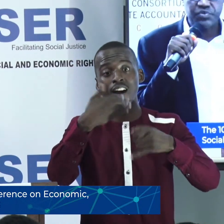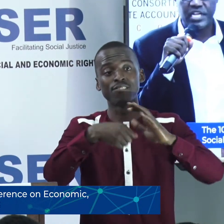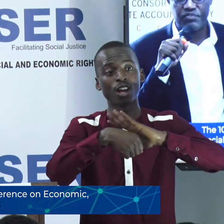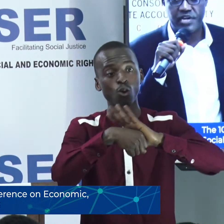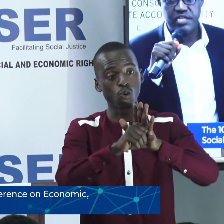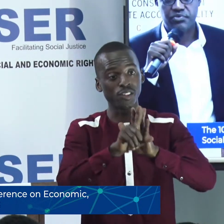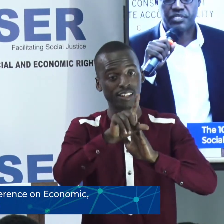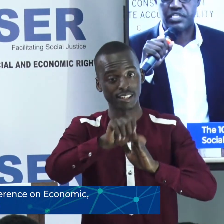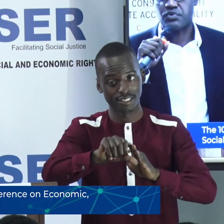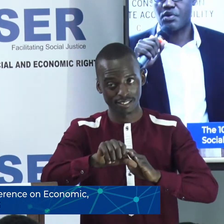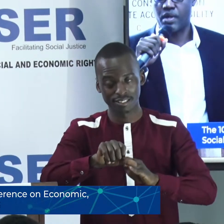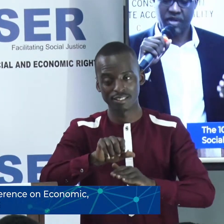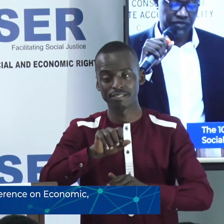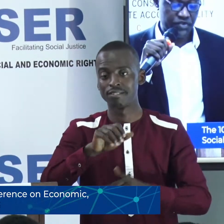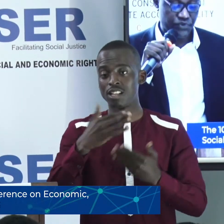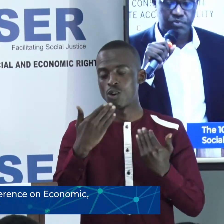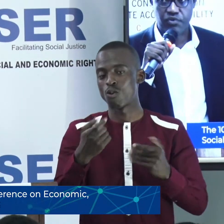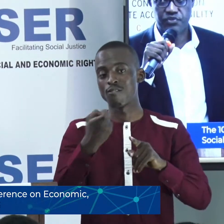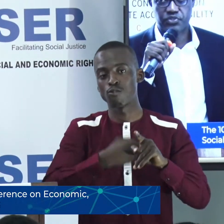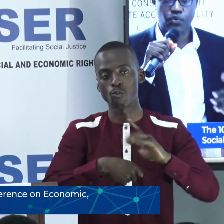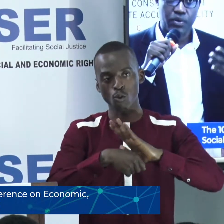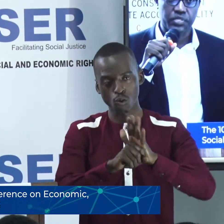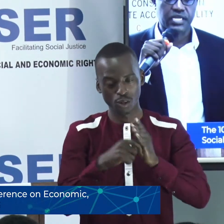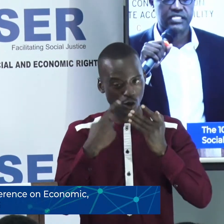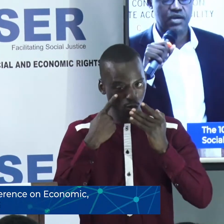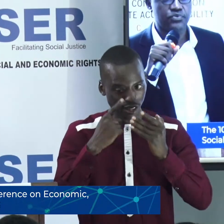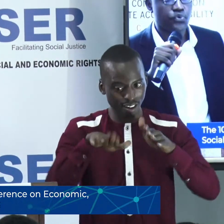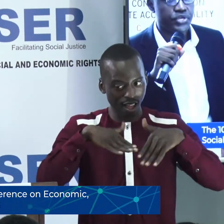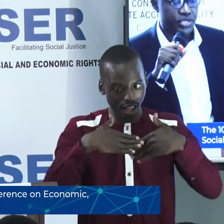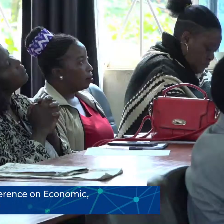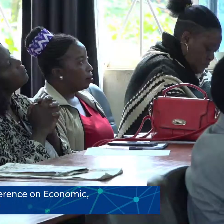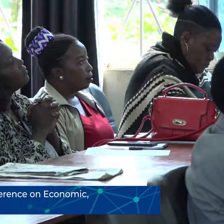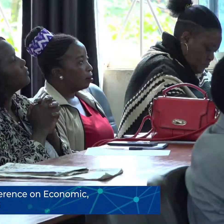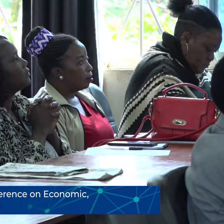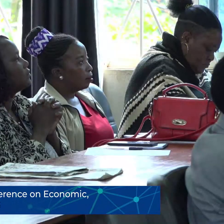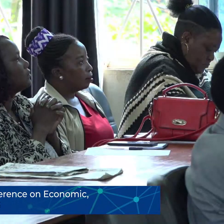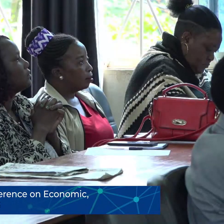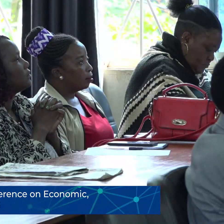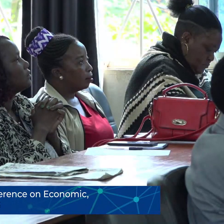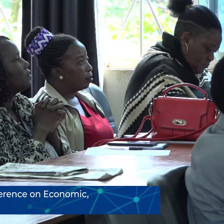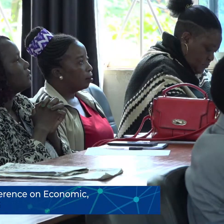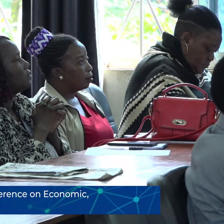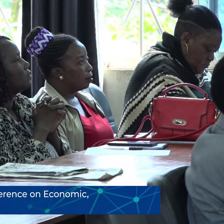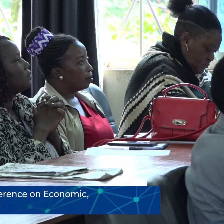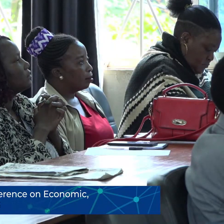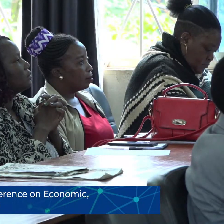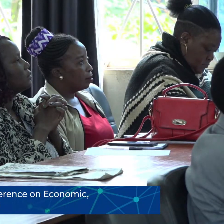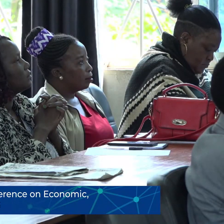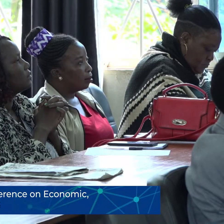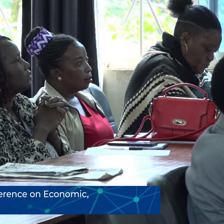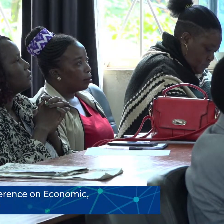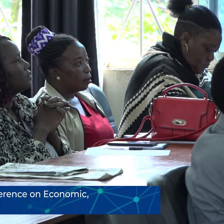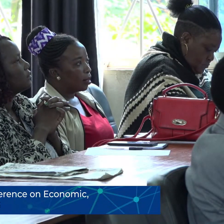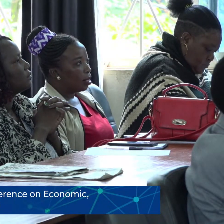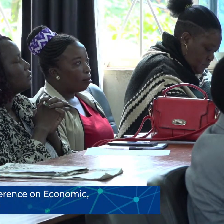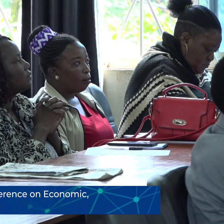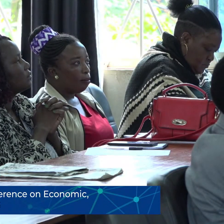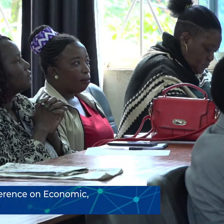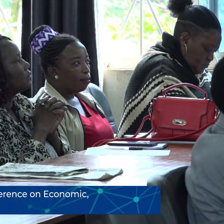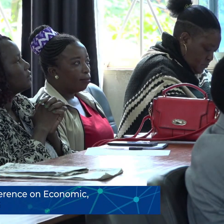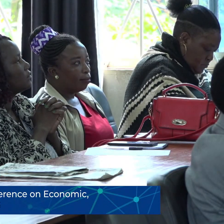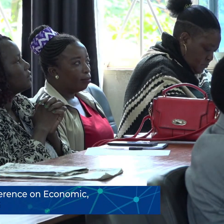post-COVID-19 recovery. 2020, we're recovering from COVID, so we're looking at how do we ensure that our services are provided. And